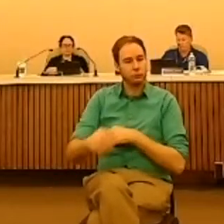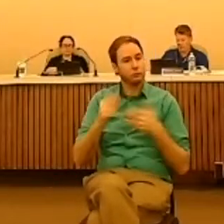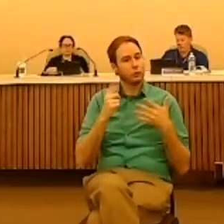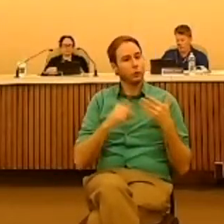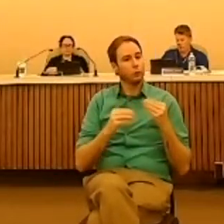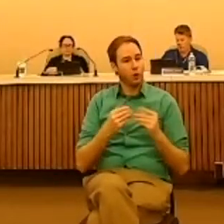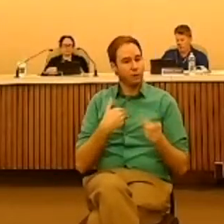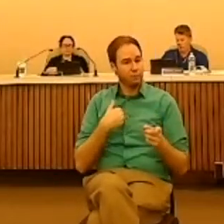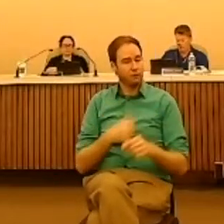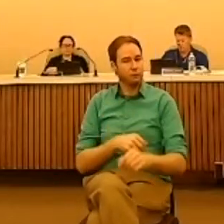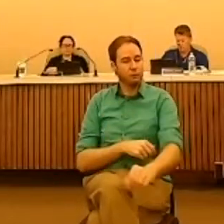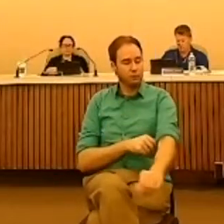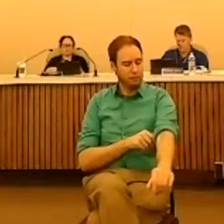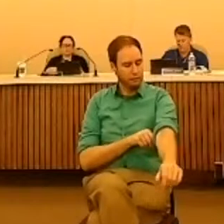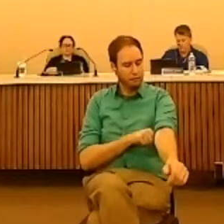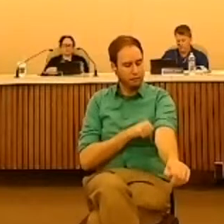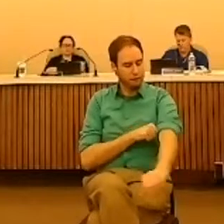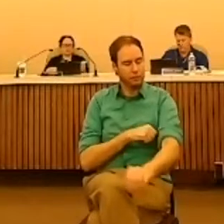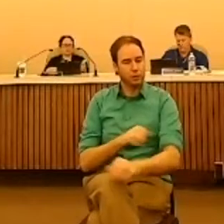questions, Becky?